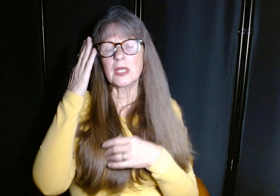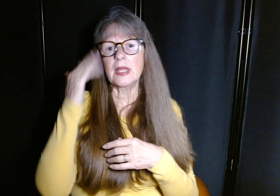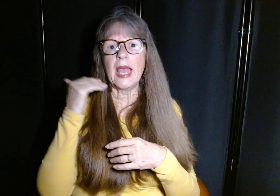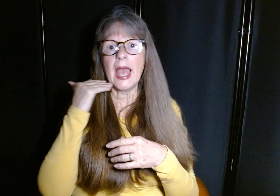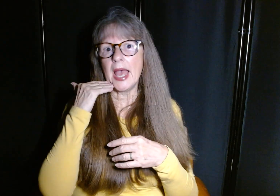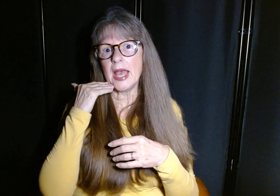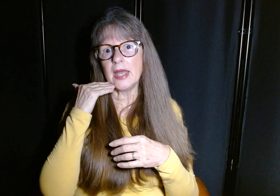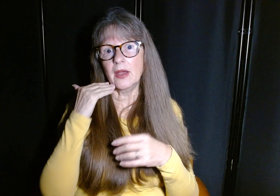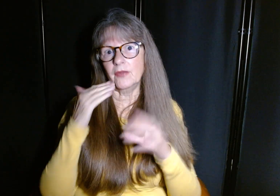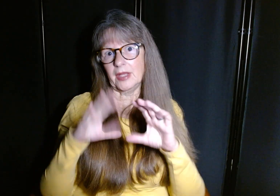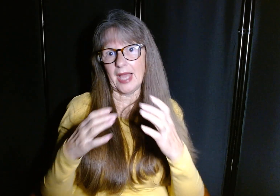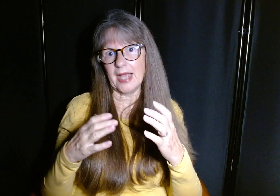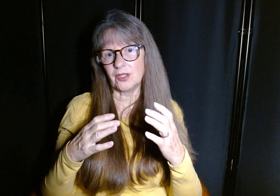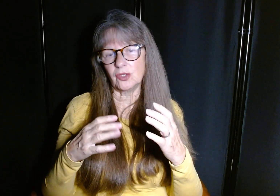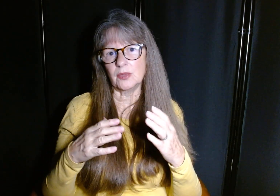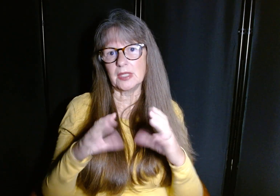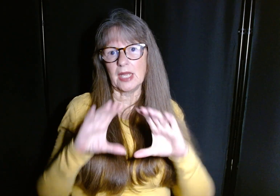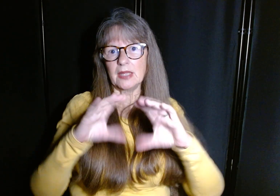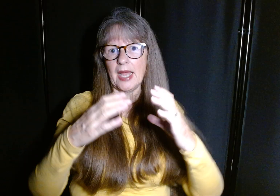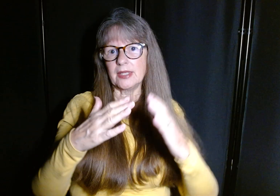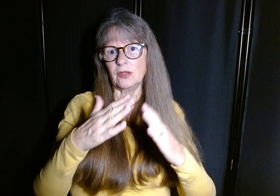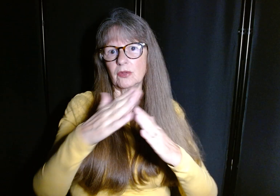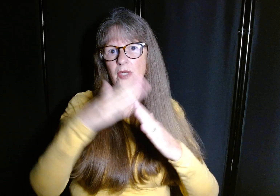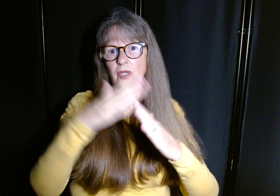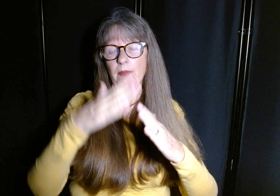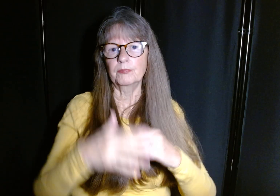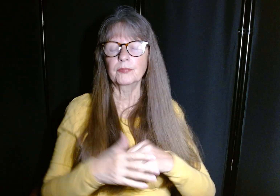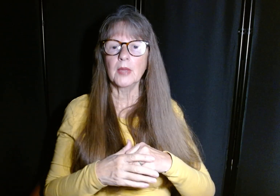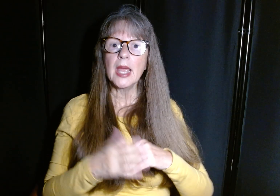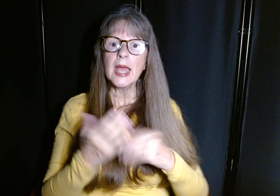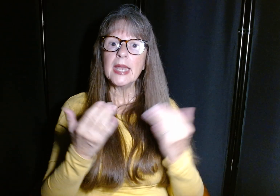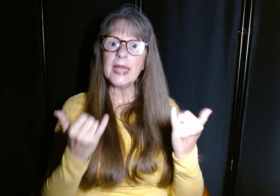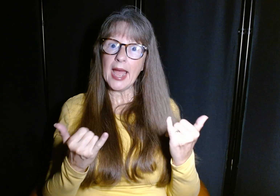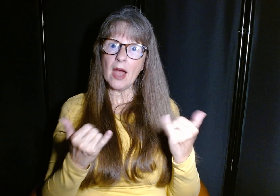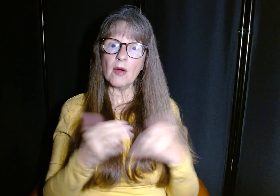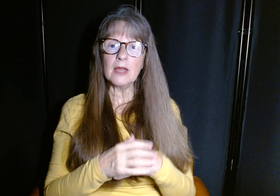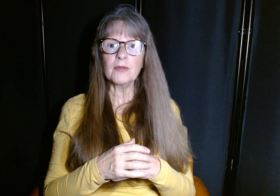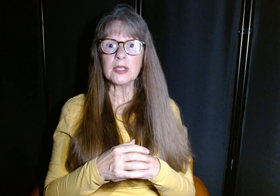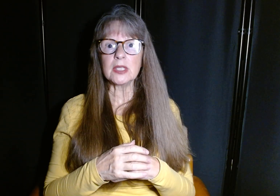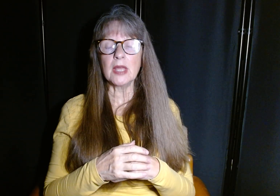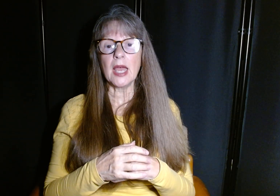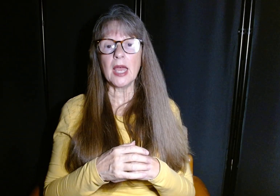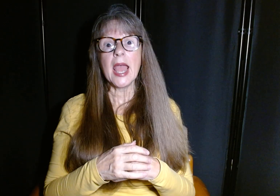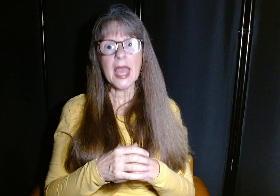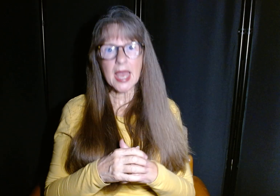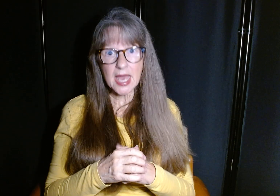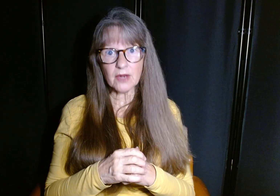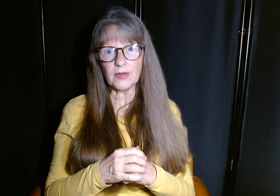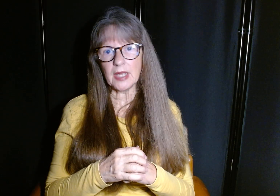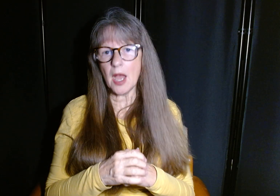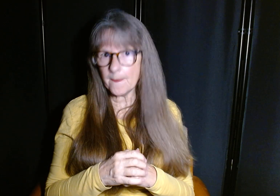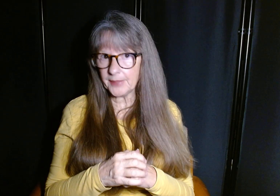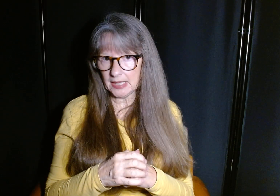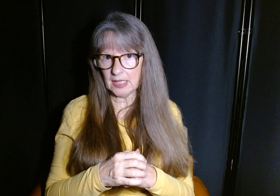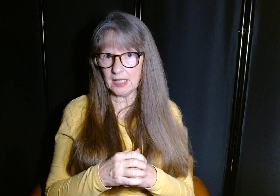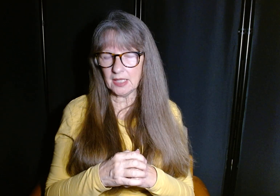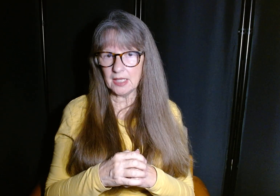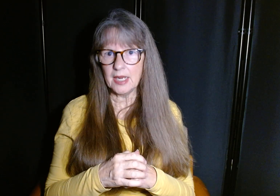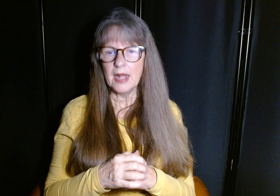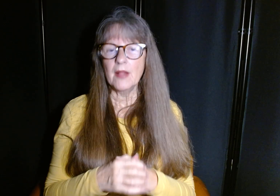the head of the class, you would say class at the top. Now, if it's the head of a company, that